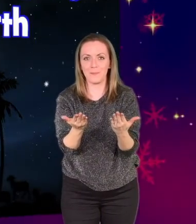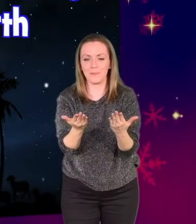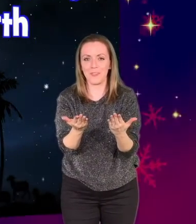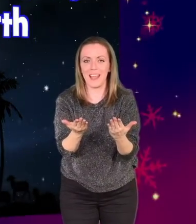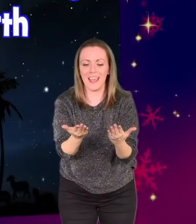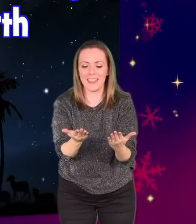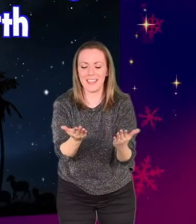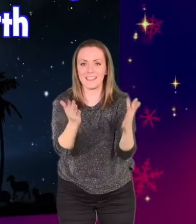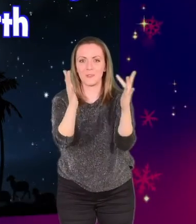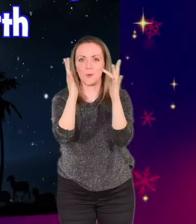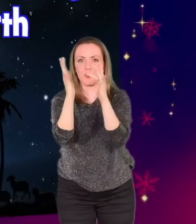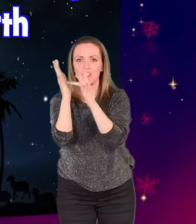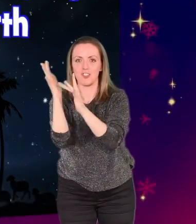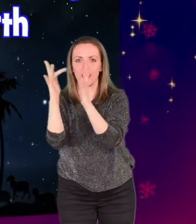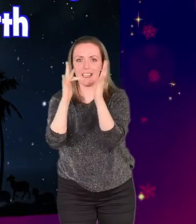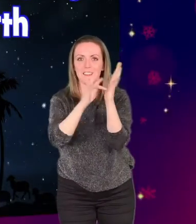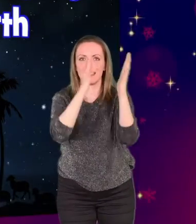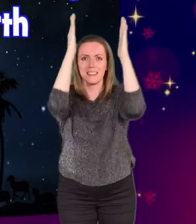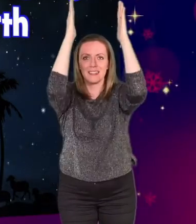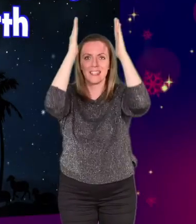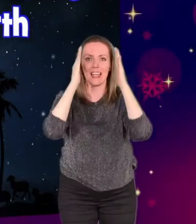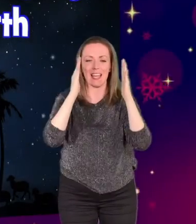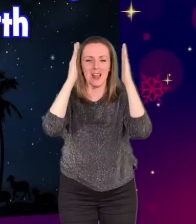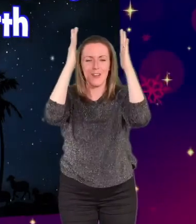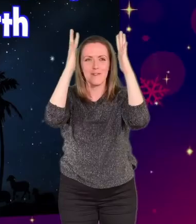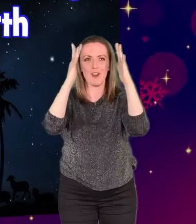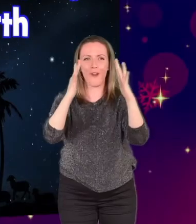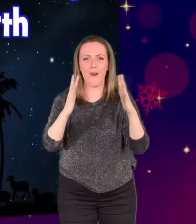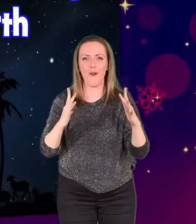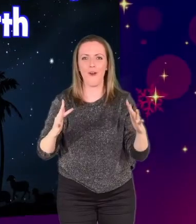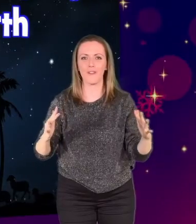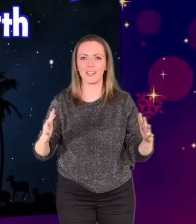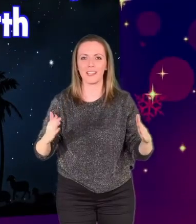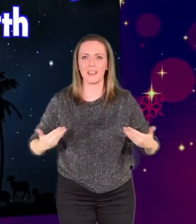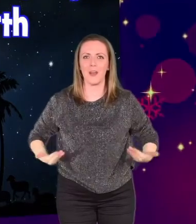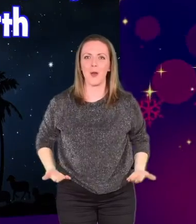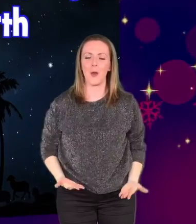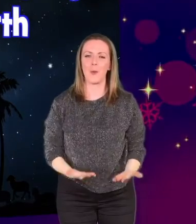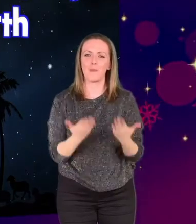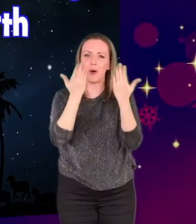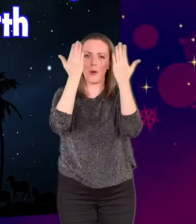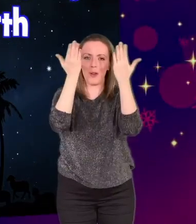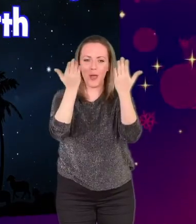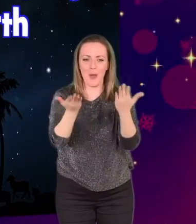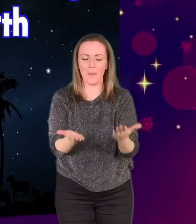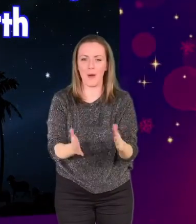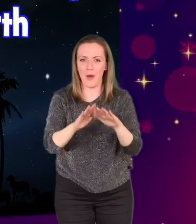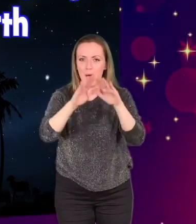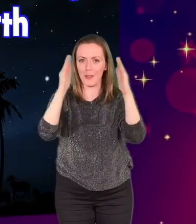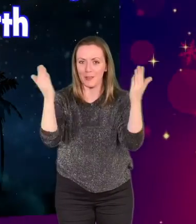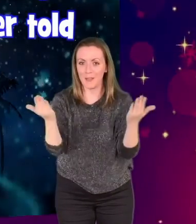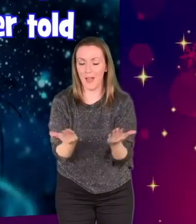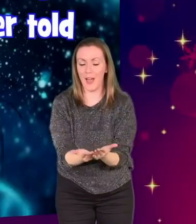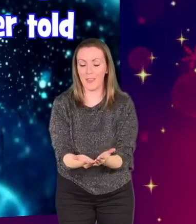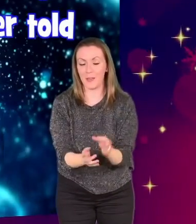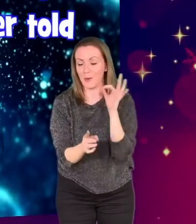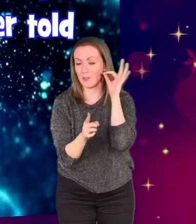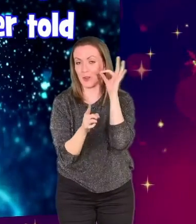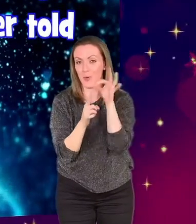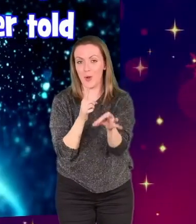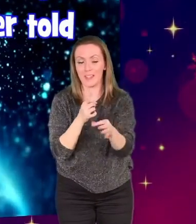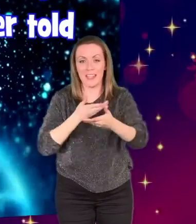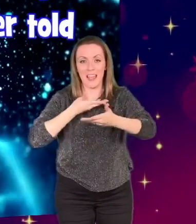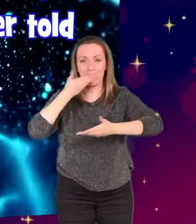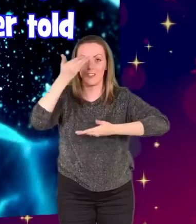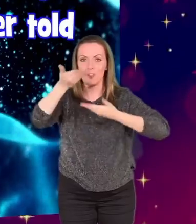this was is jesus king of glory born upon this earth there